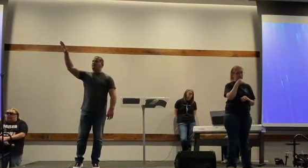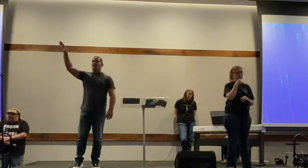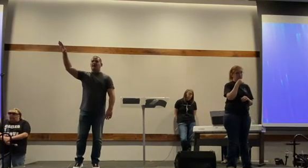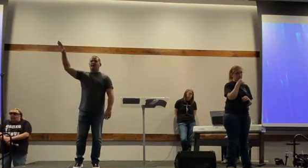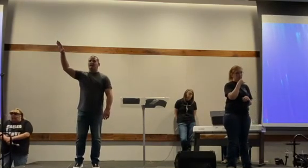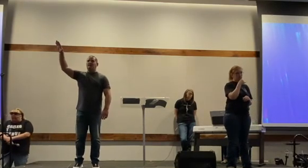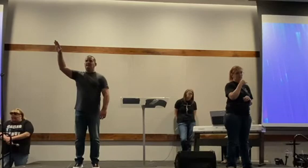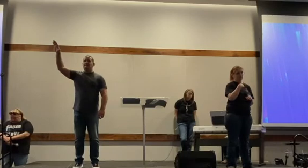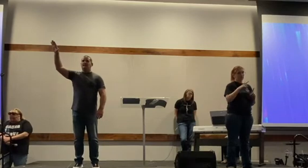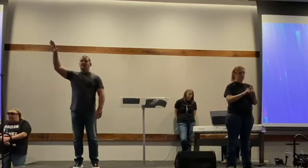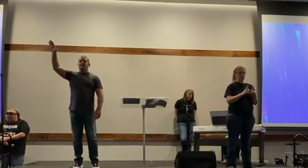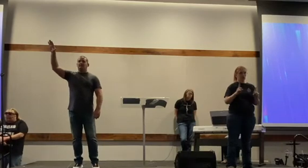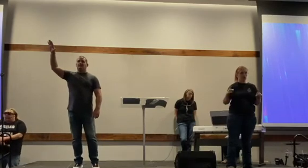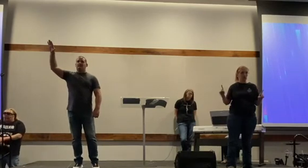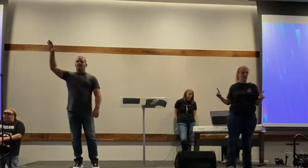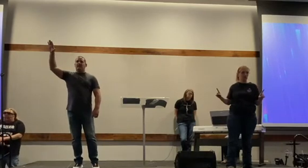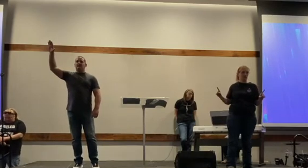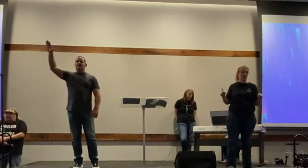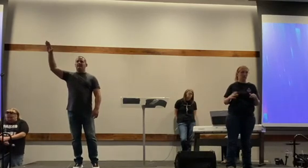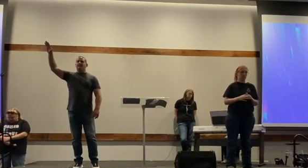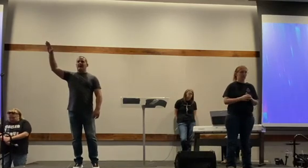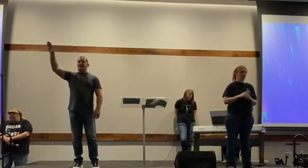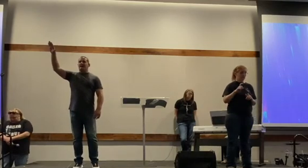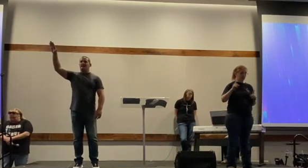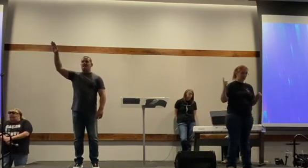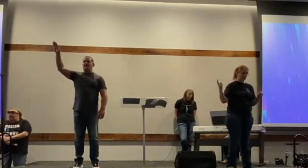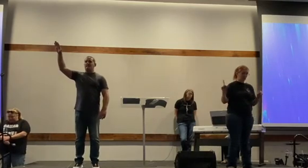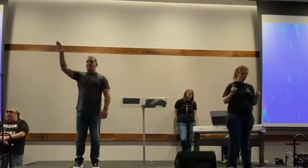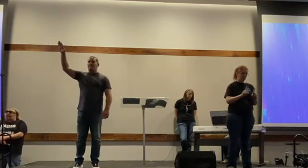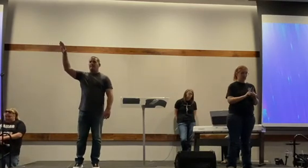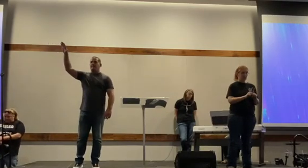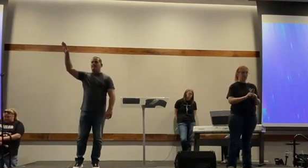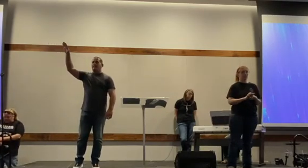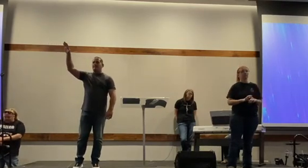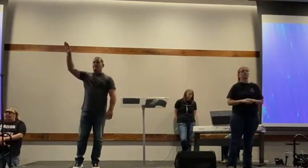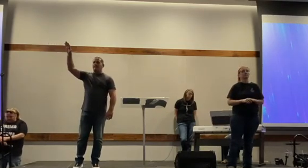I've strayed. I need to come back.